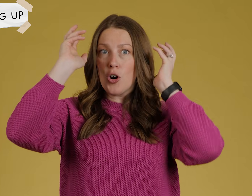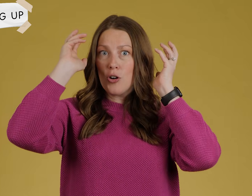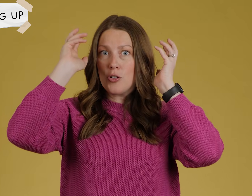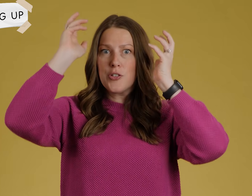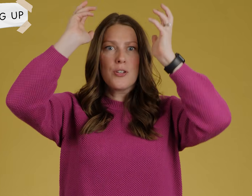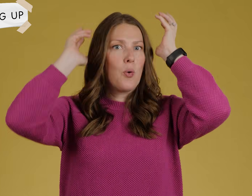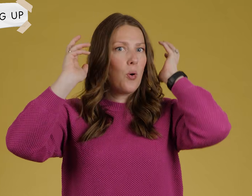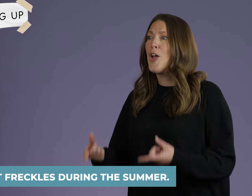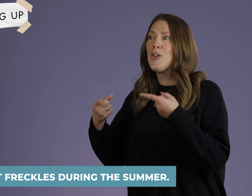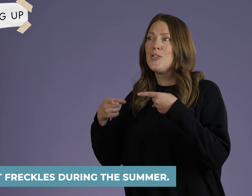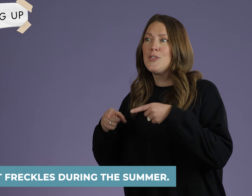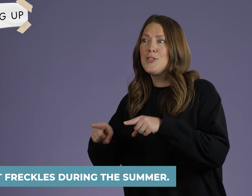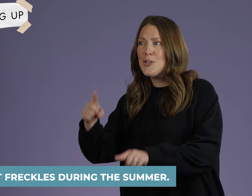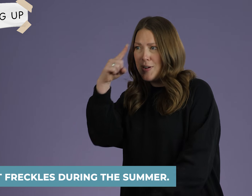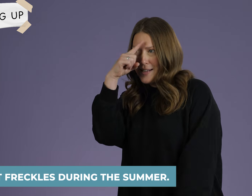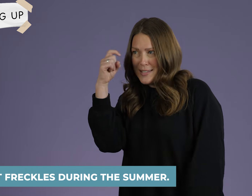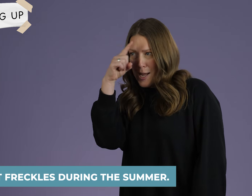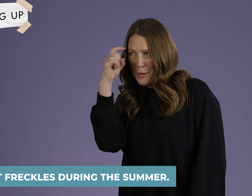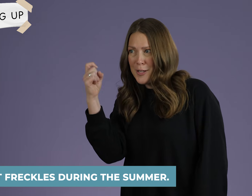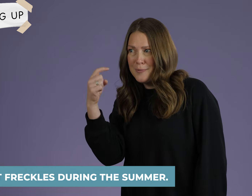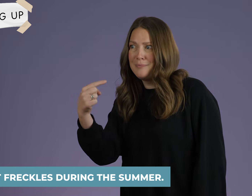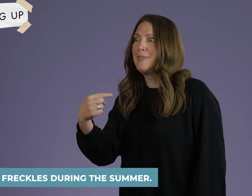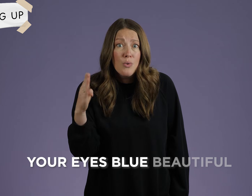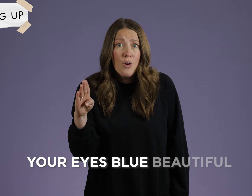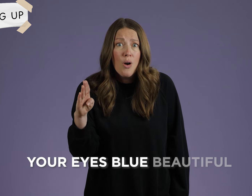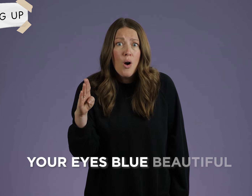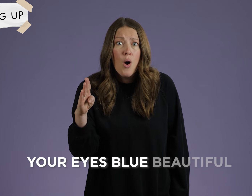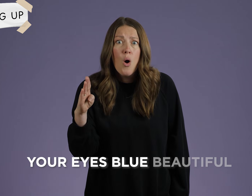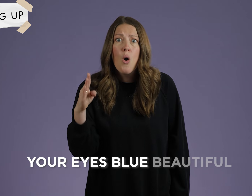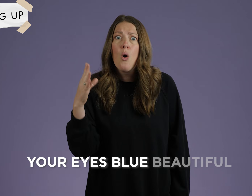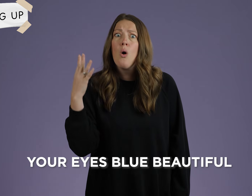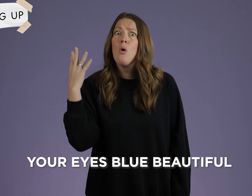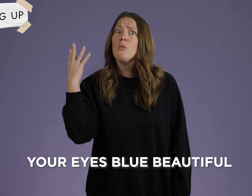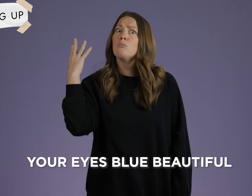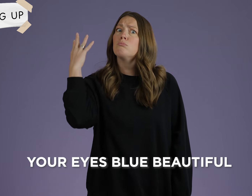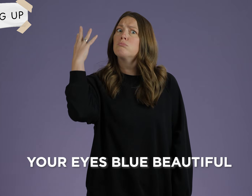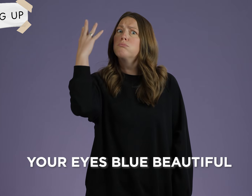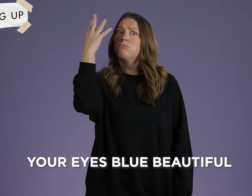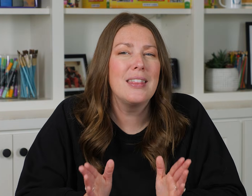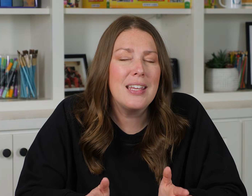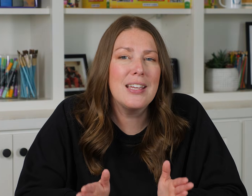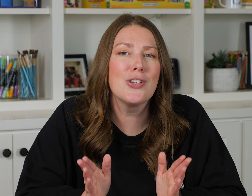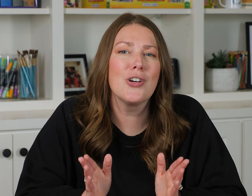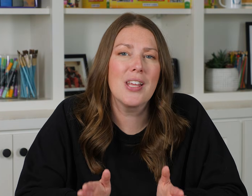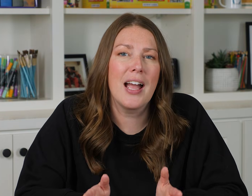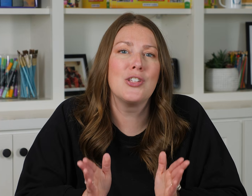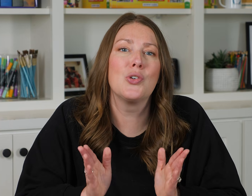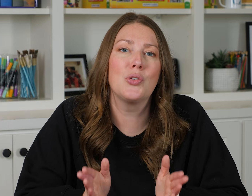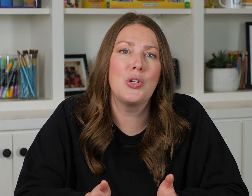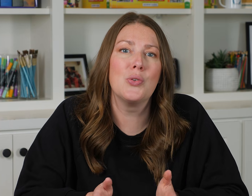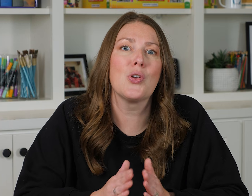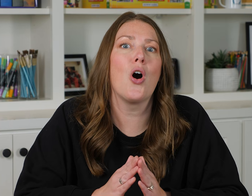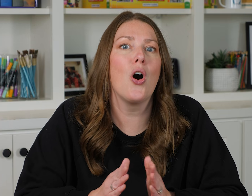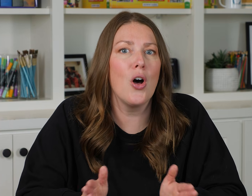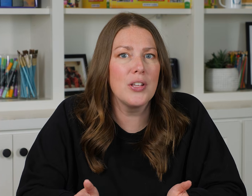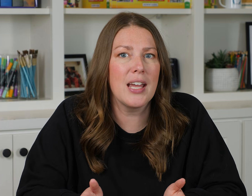describing people, including physical characteristics, hair, and unique features. These are signs you'll use all the time